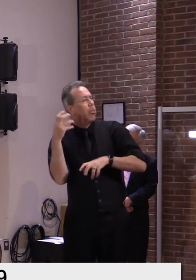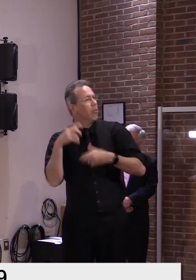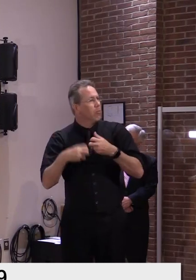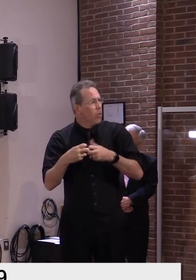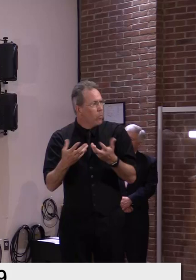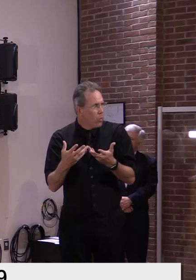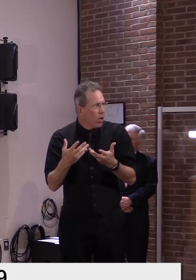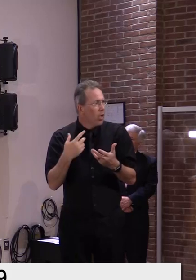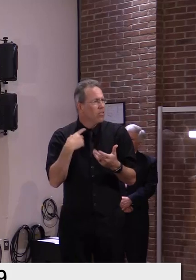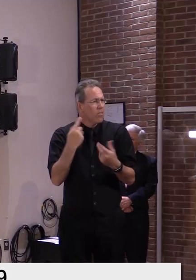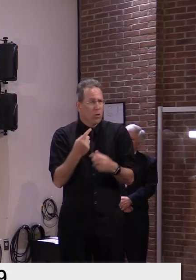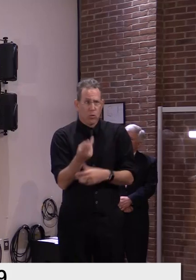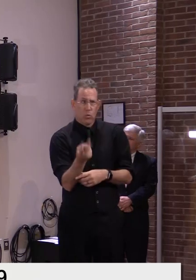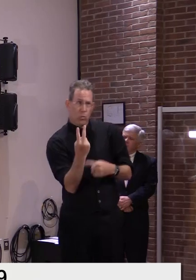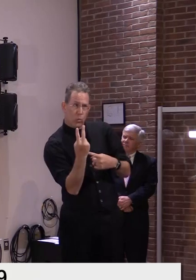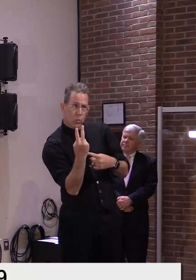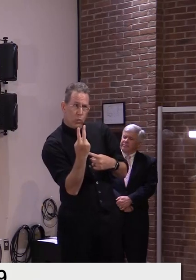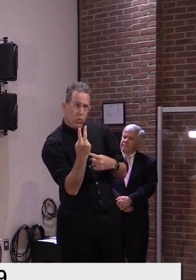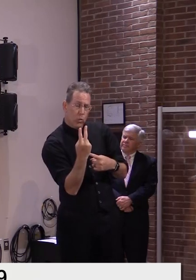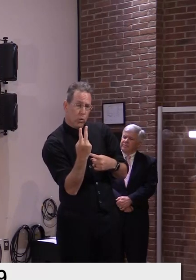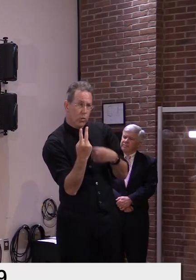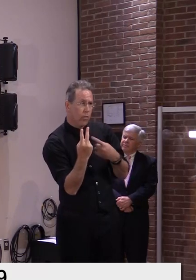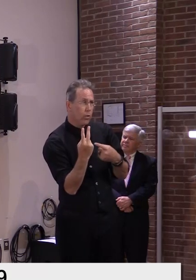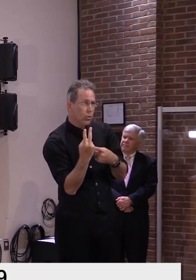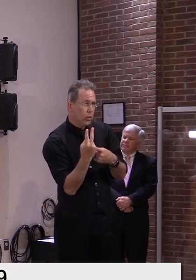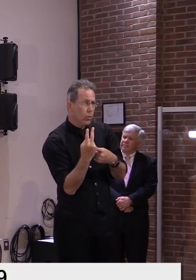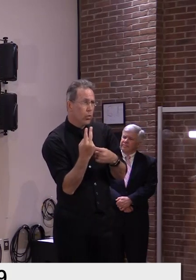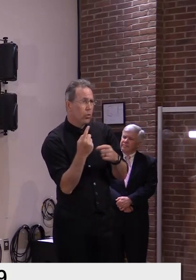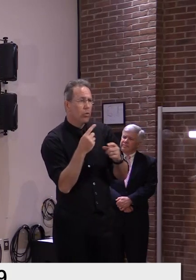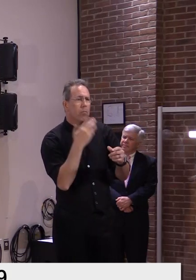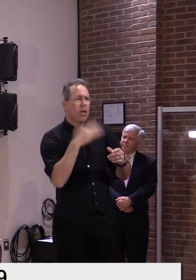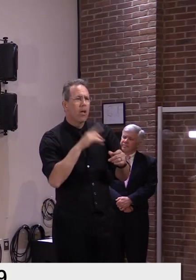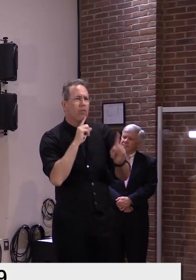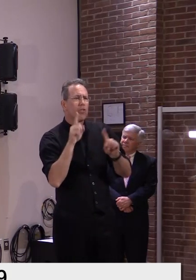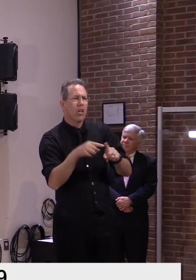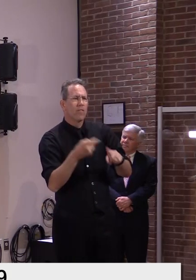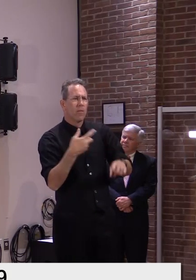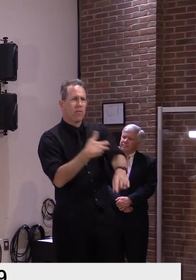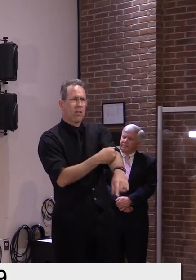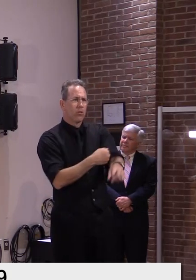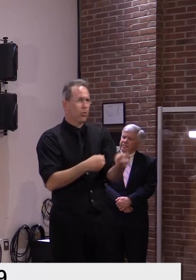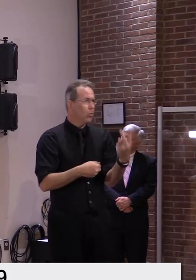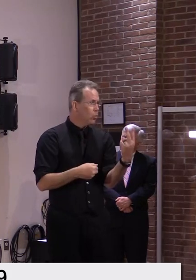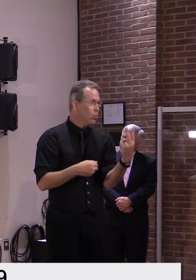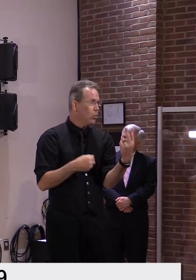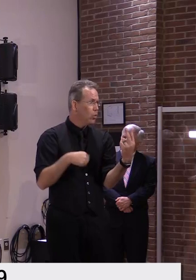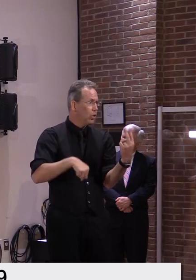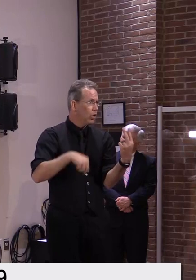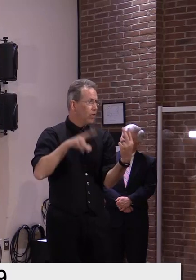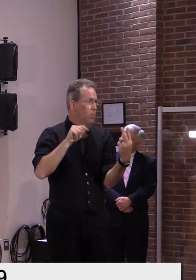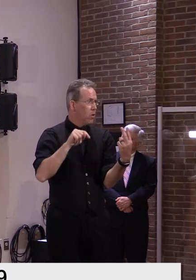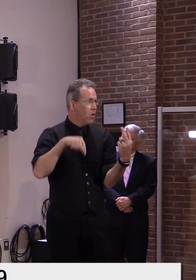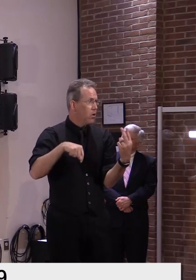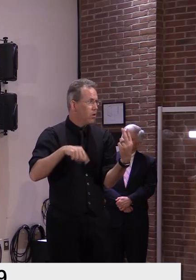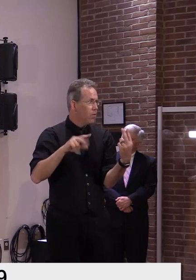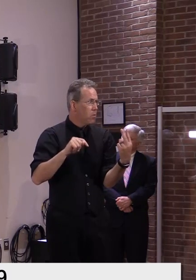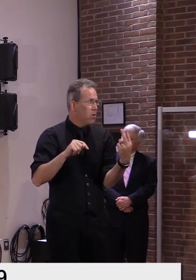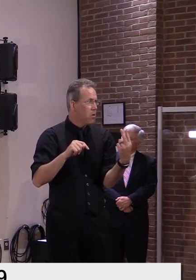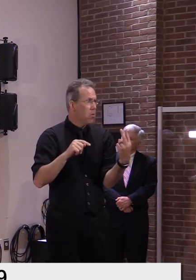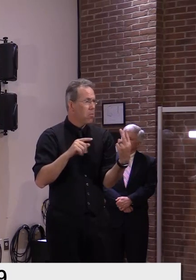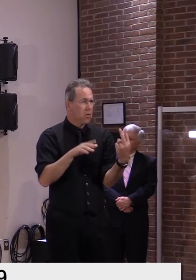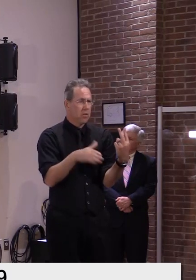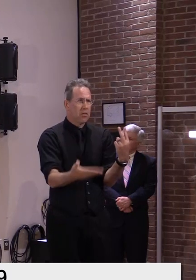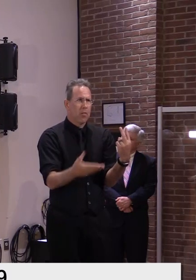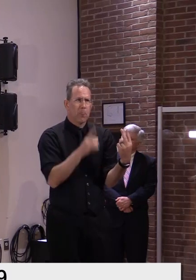events per vaccine platform that are reported within that system. I'm also aware